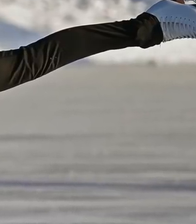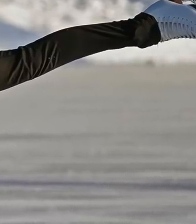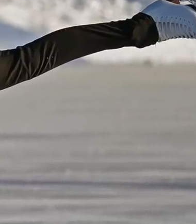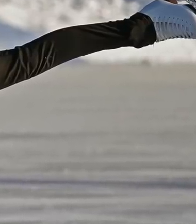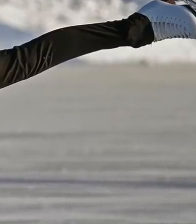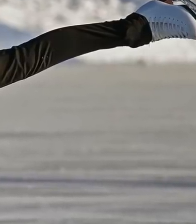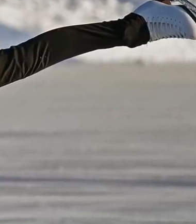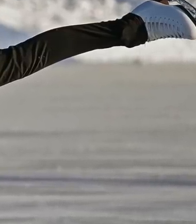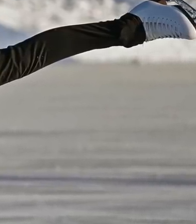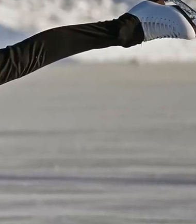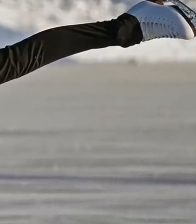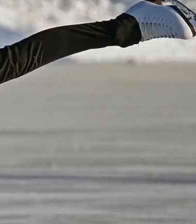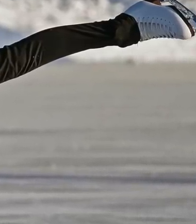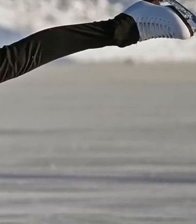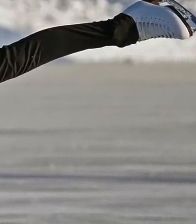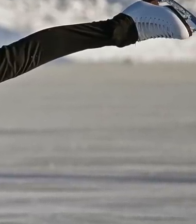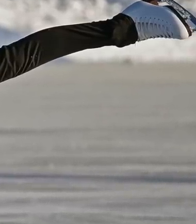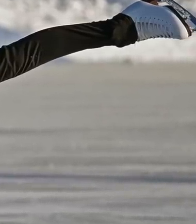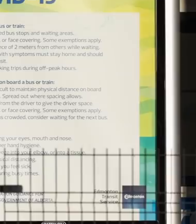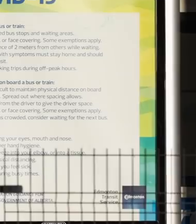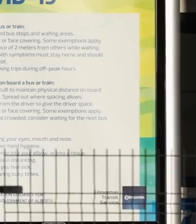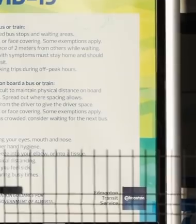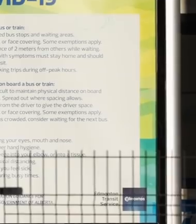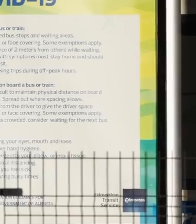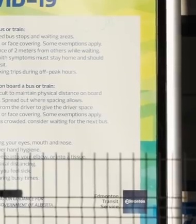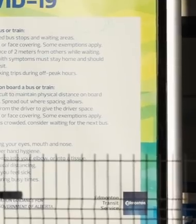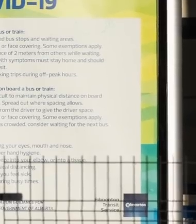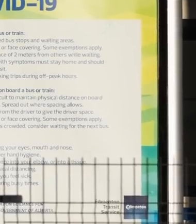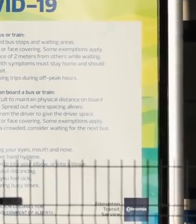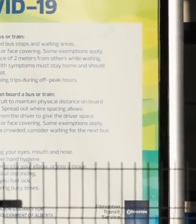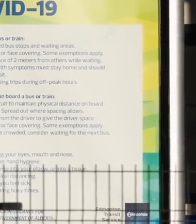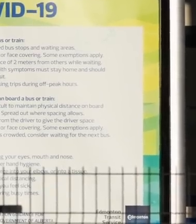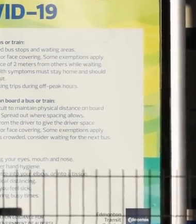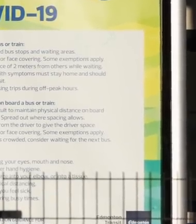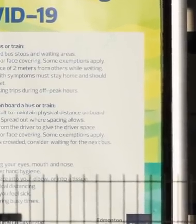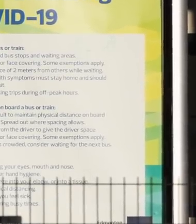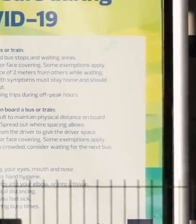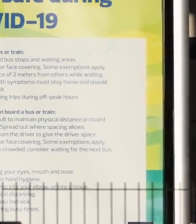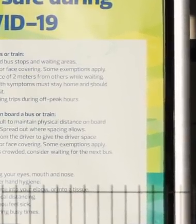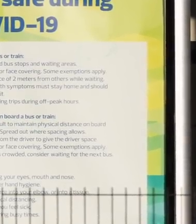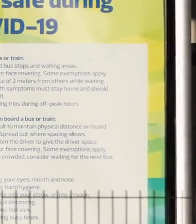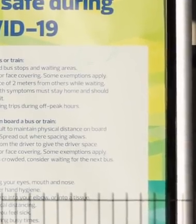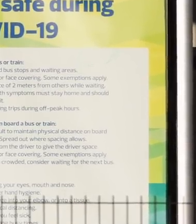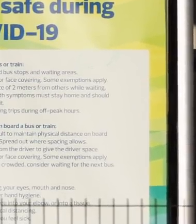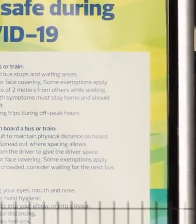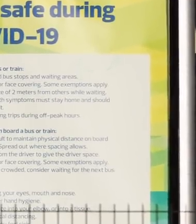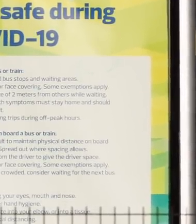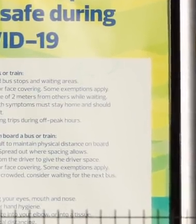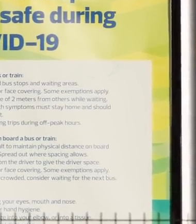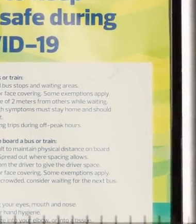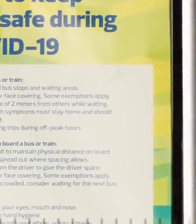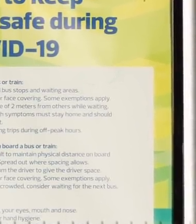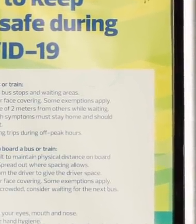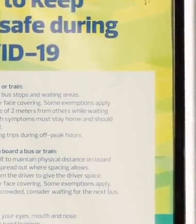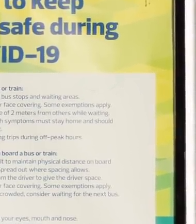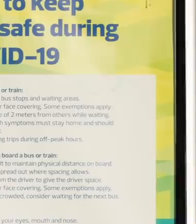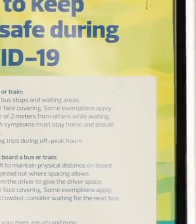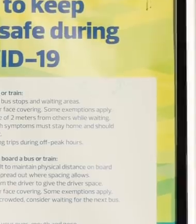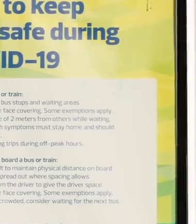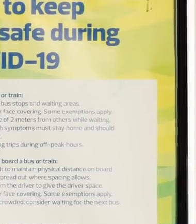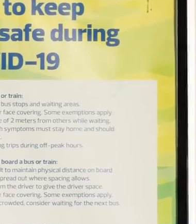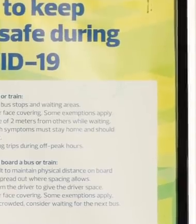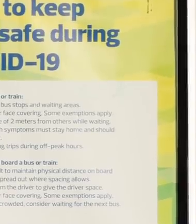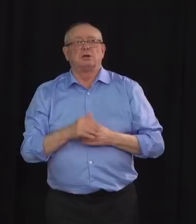COVID-19 to stay home and book testing immediately. Tests are available within 24 hours all across